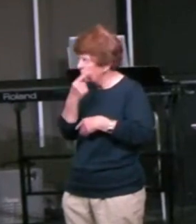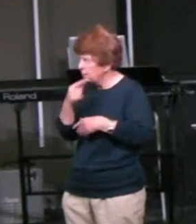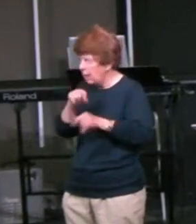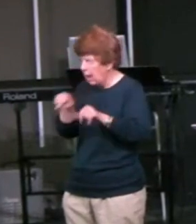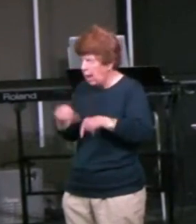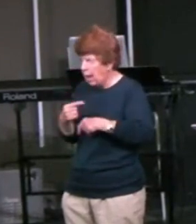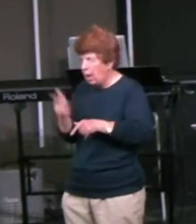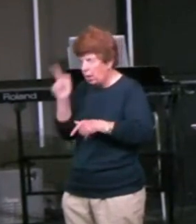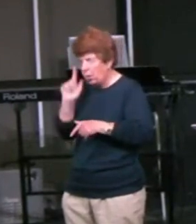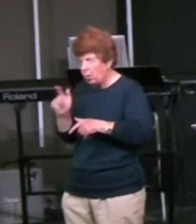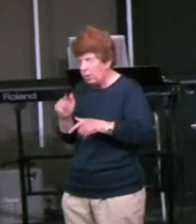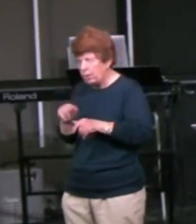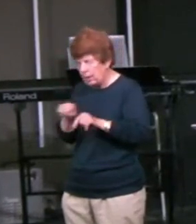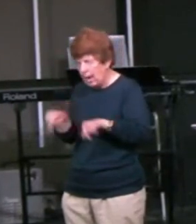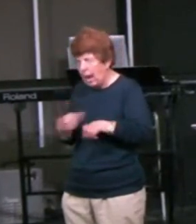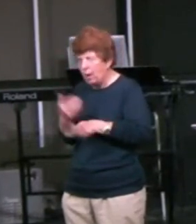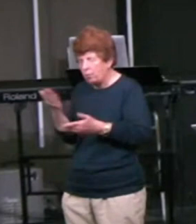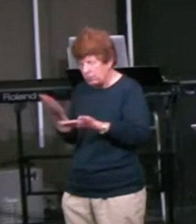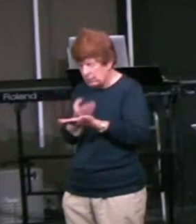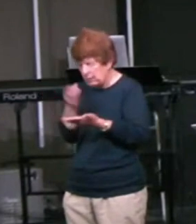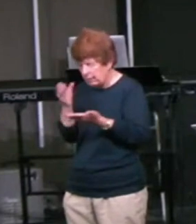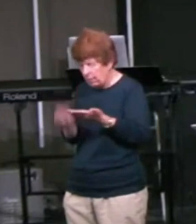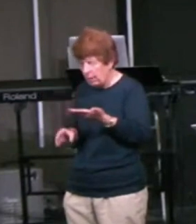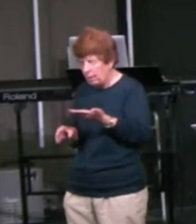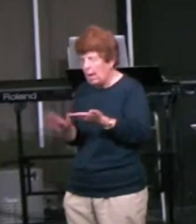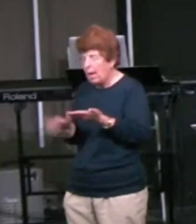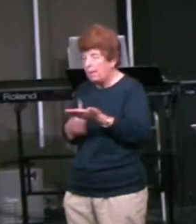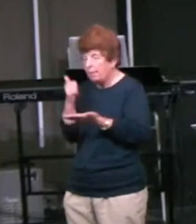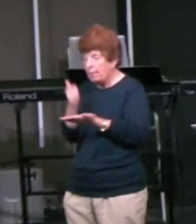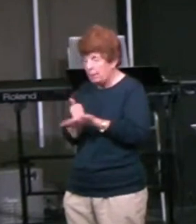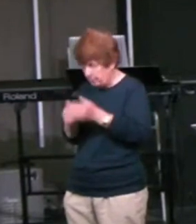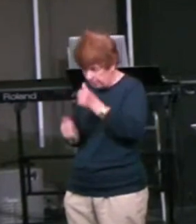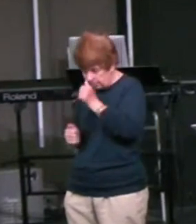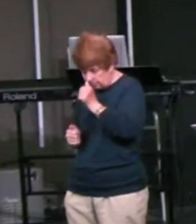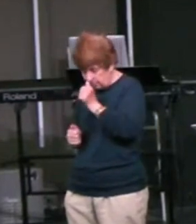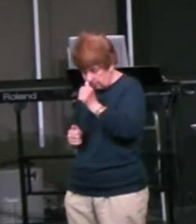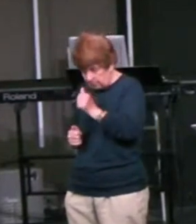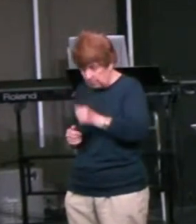Lord and our Redeemer. Amen.